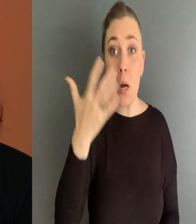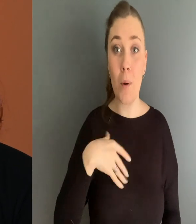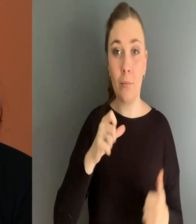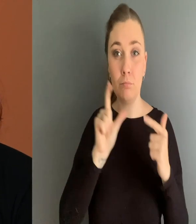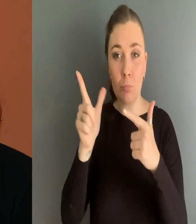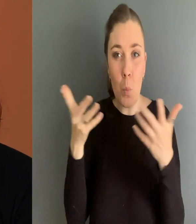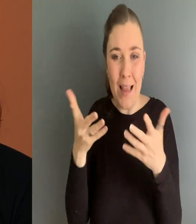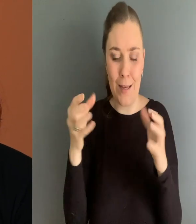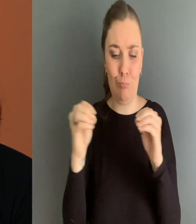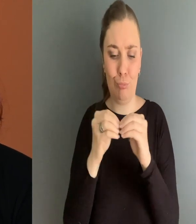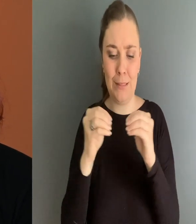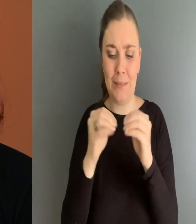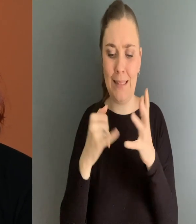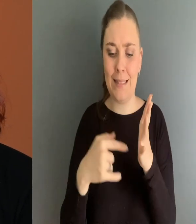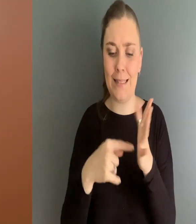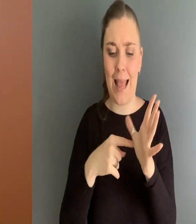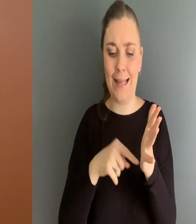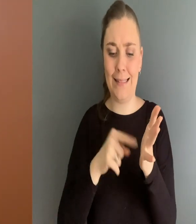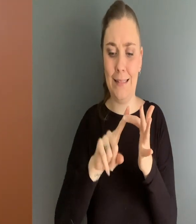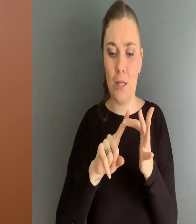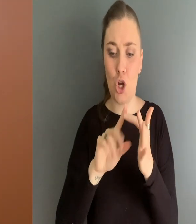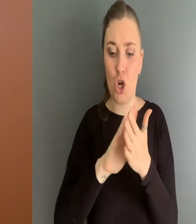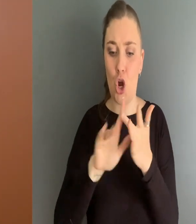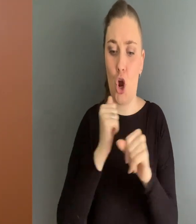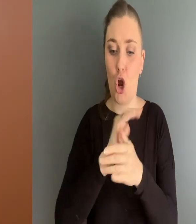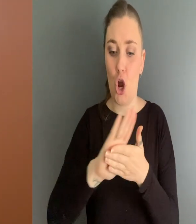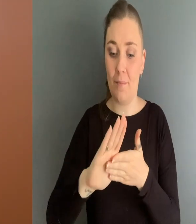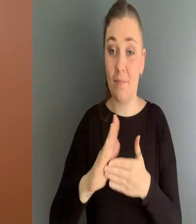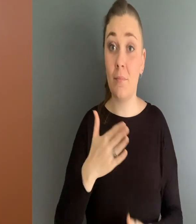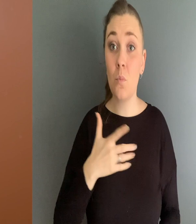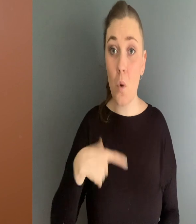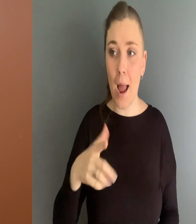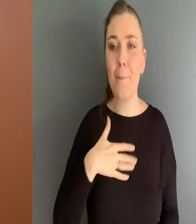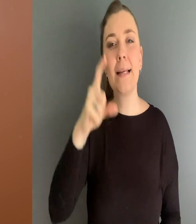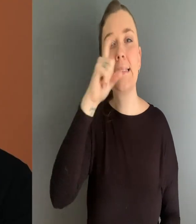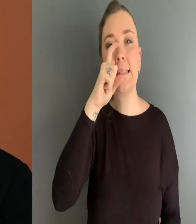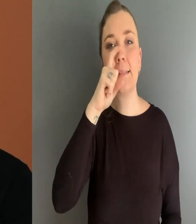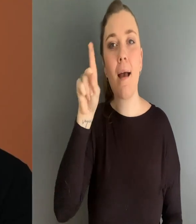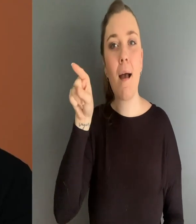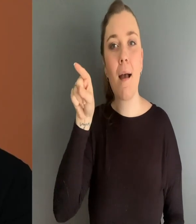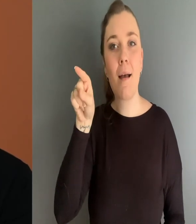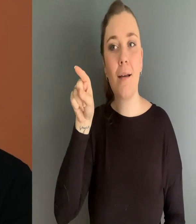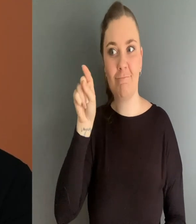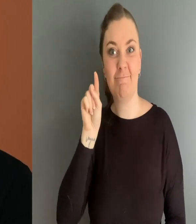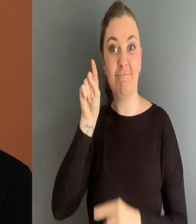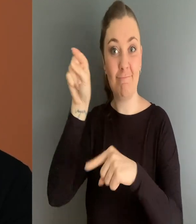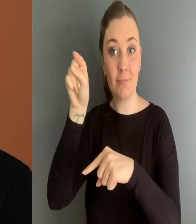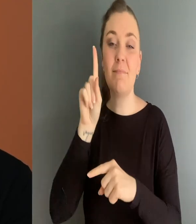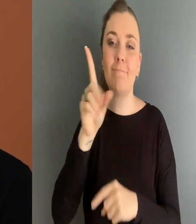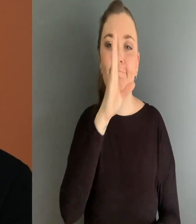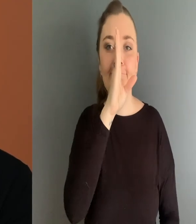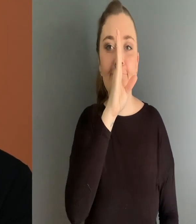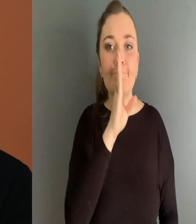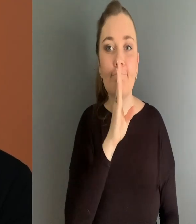to brisbane state high and it's because my my sister went there the sad thing about